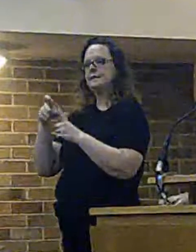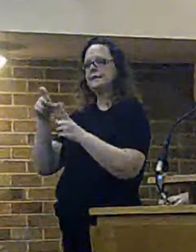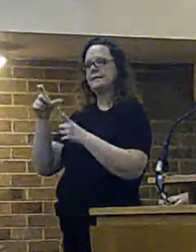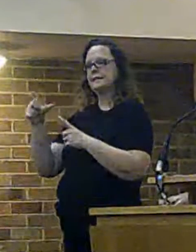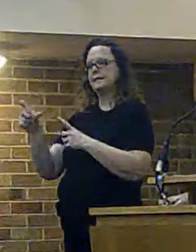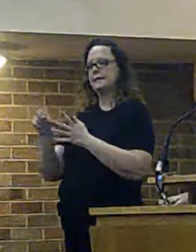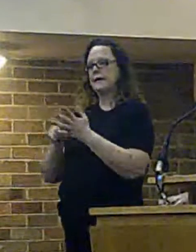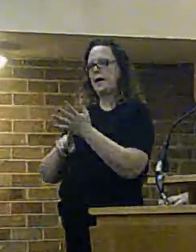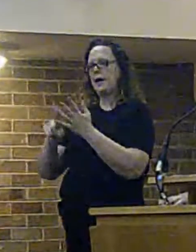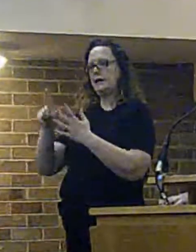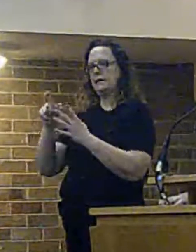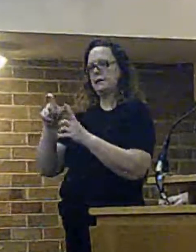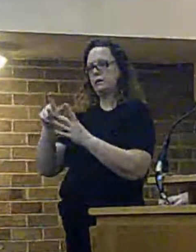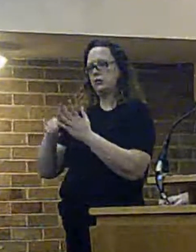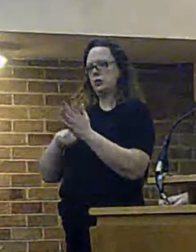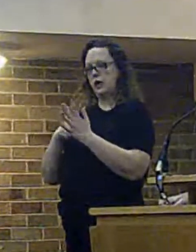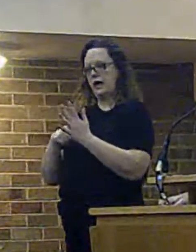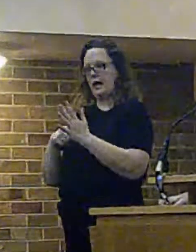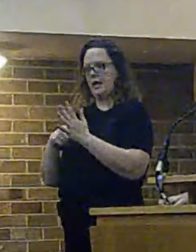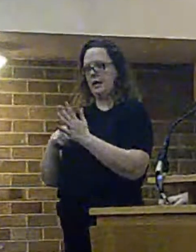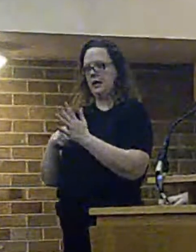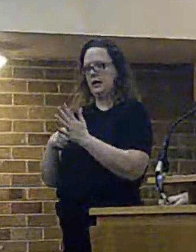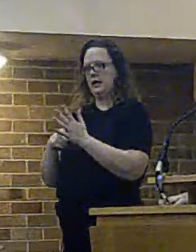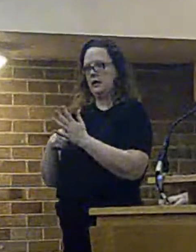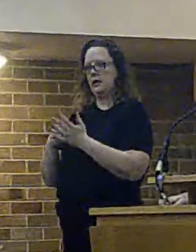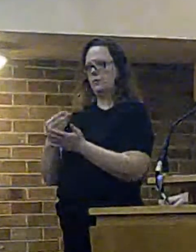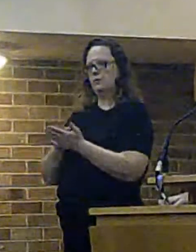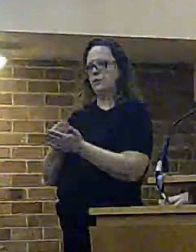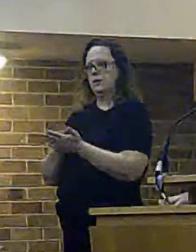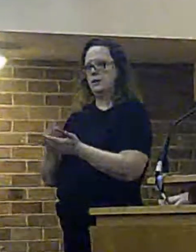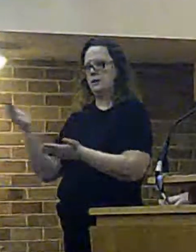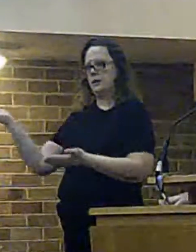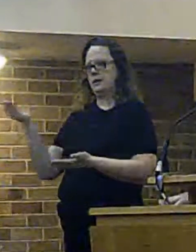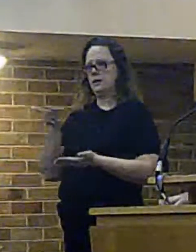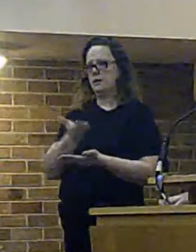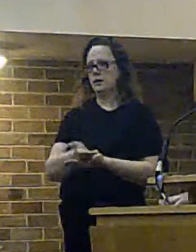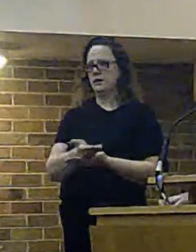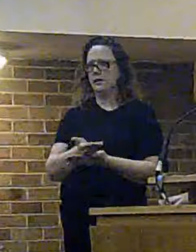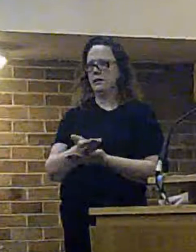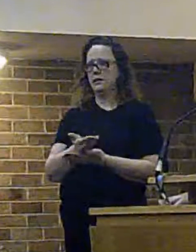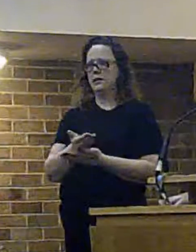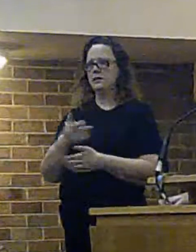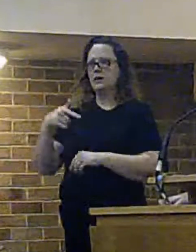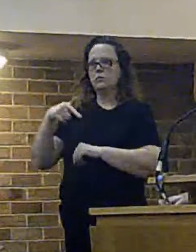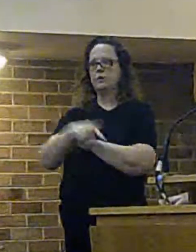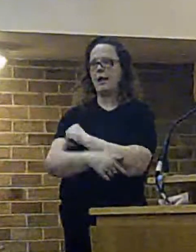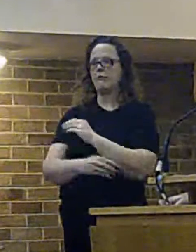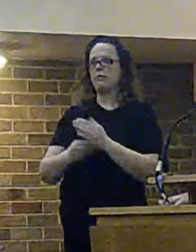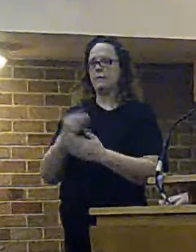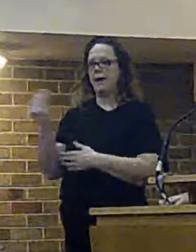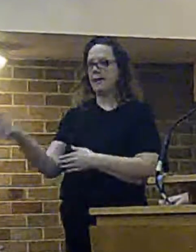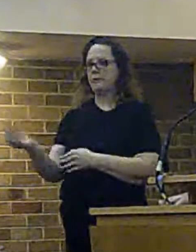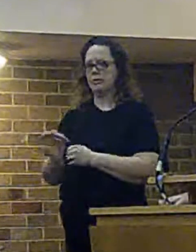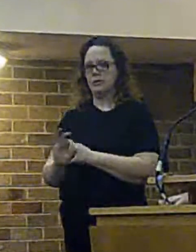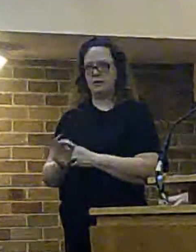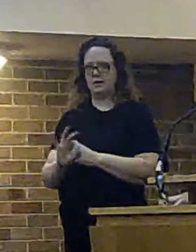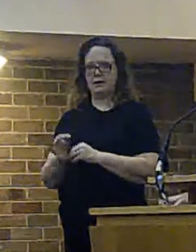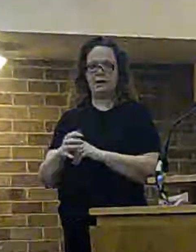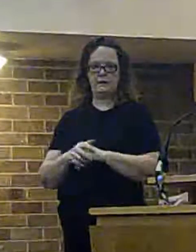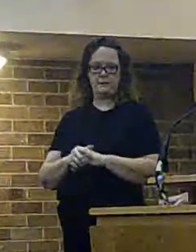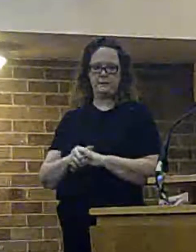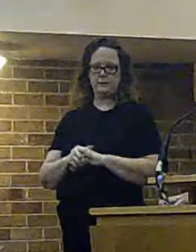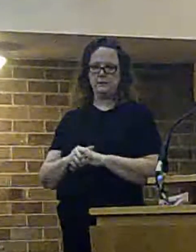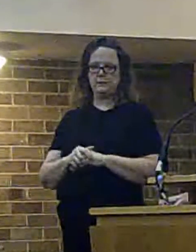balance would be back from reserve. So there's no increase in the debt repayment, which is the point that I made earlier on. The alternative to